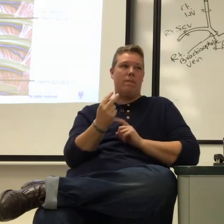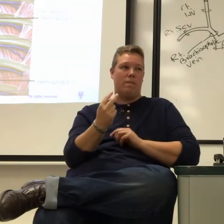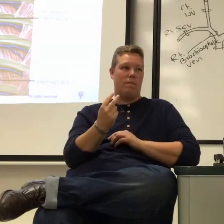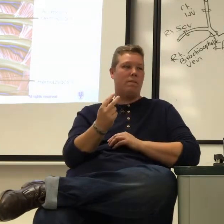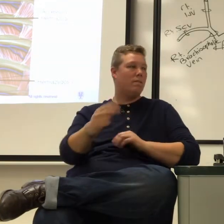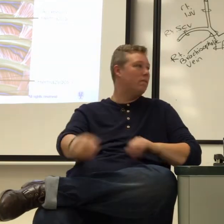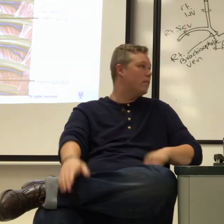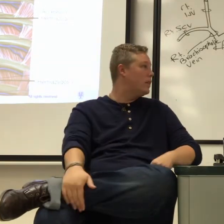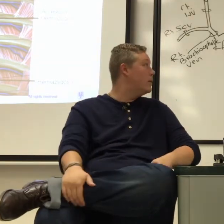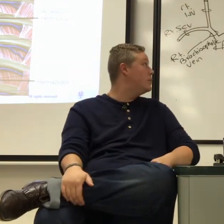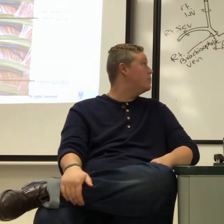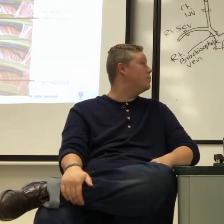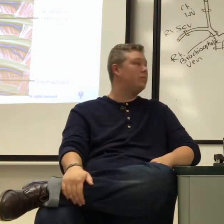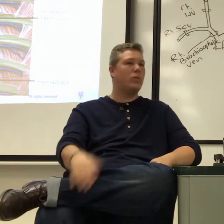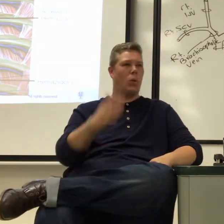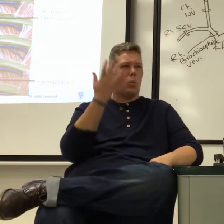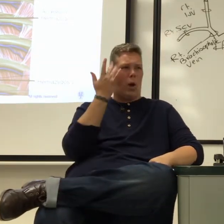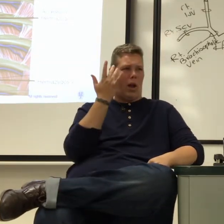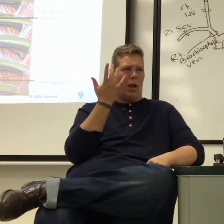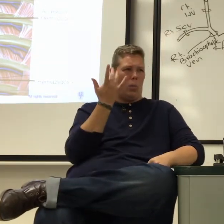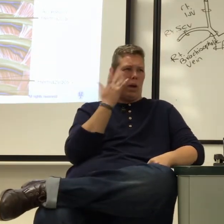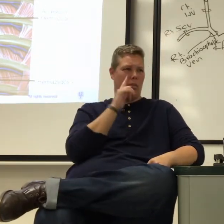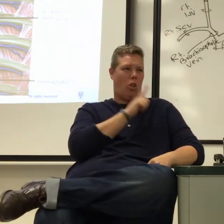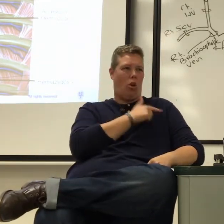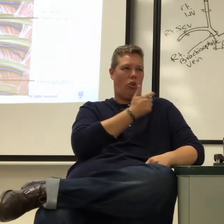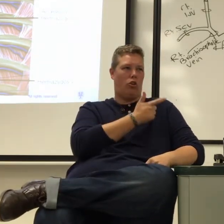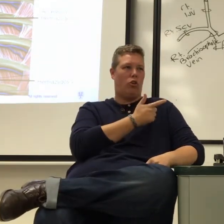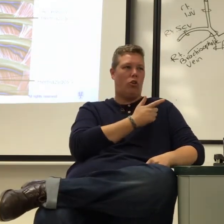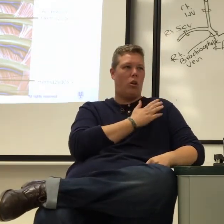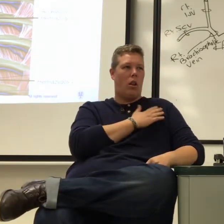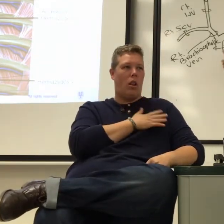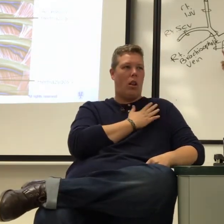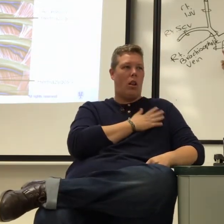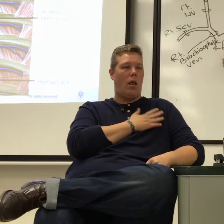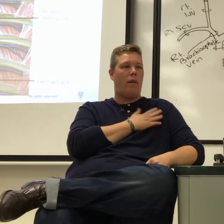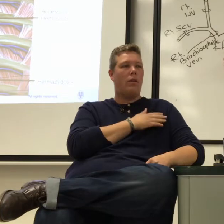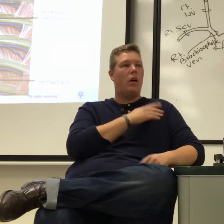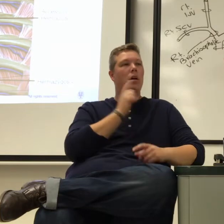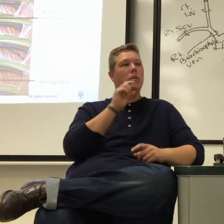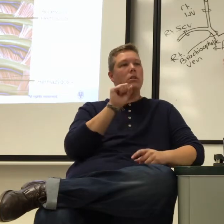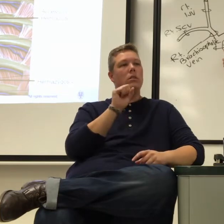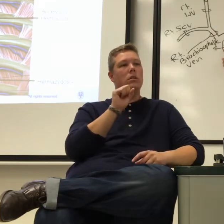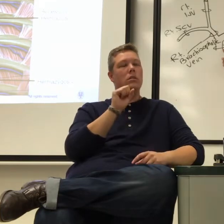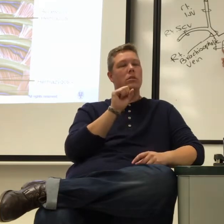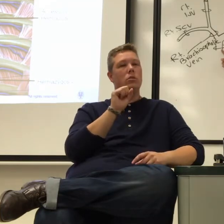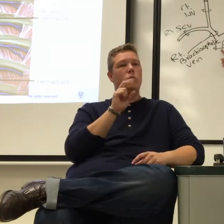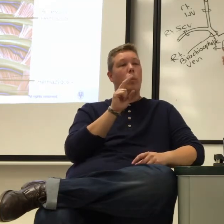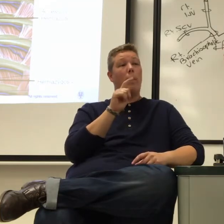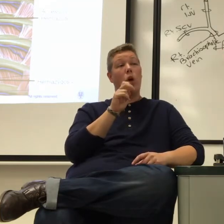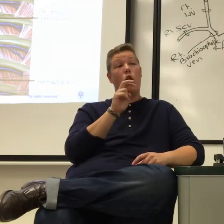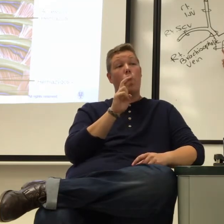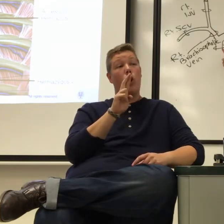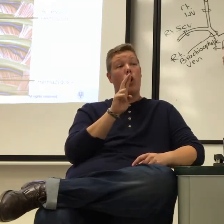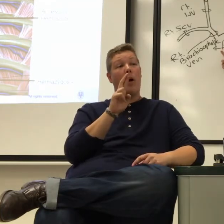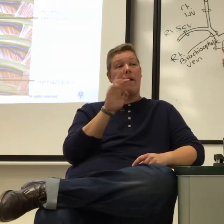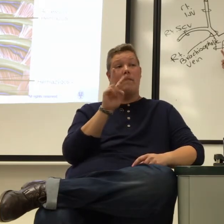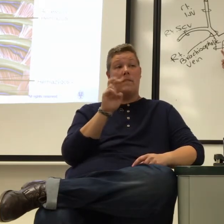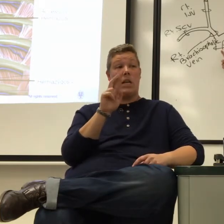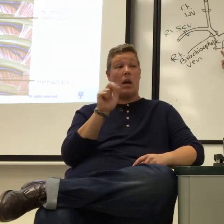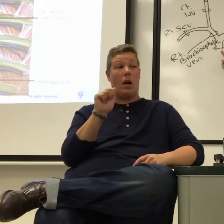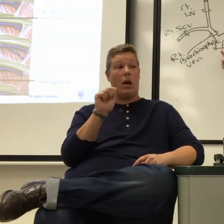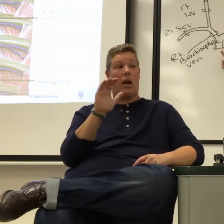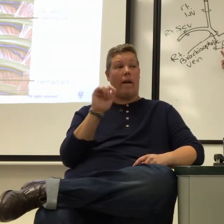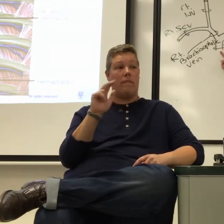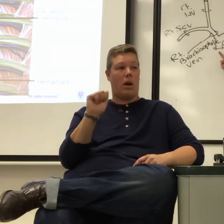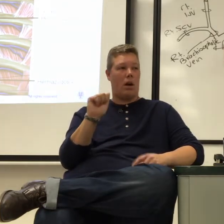Now, what's the reason? Why is it longer? Think about it. The subclavian, the superior vena cava is on the right side